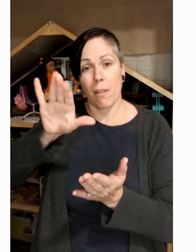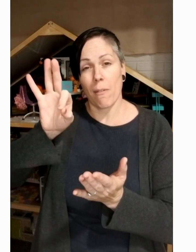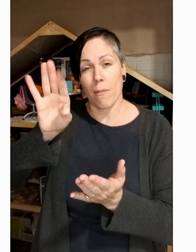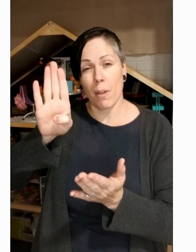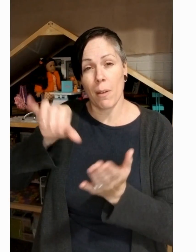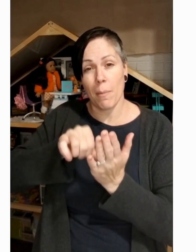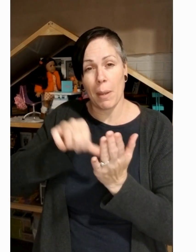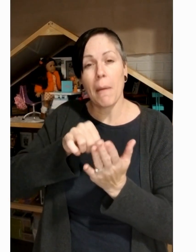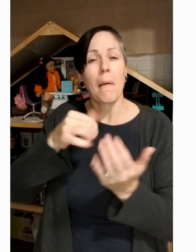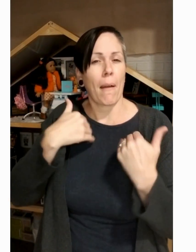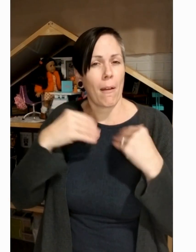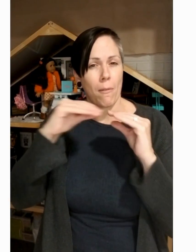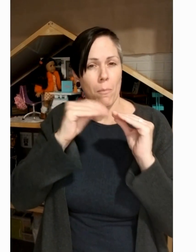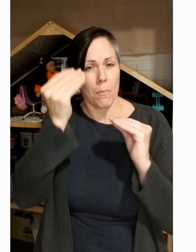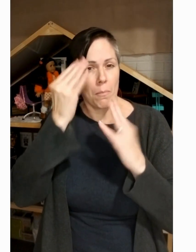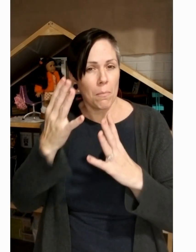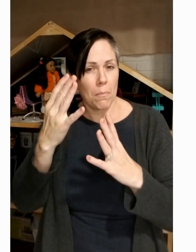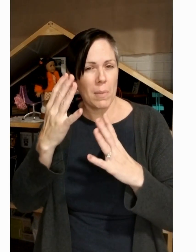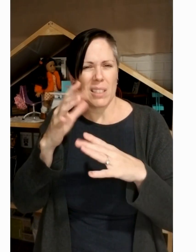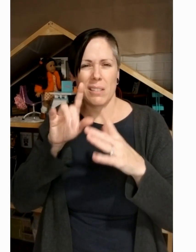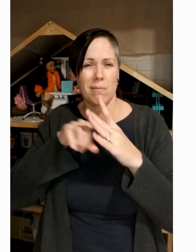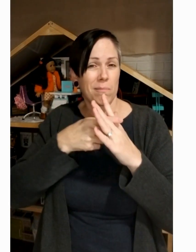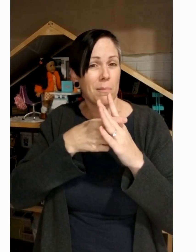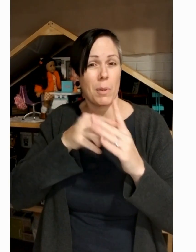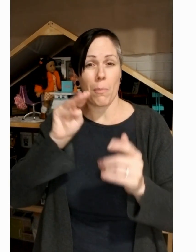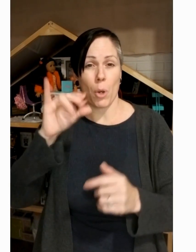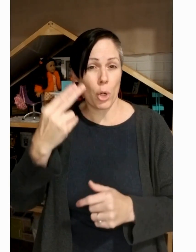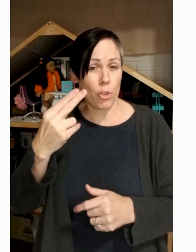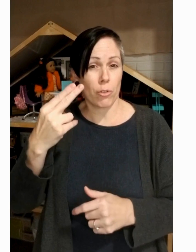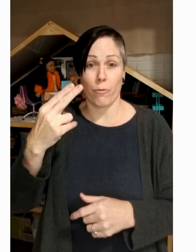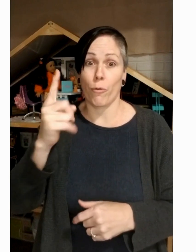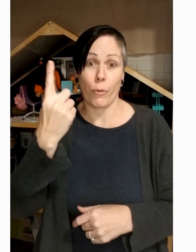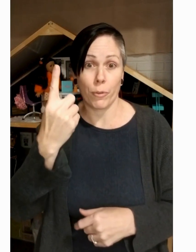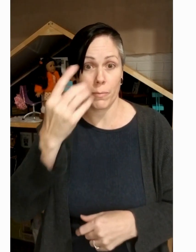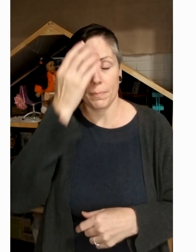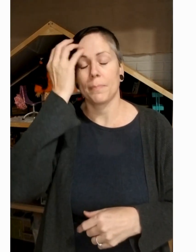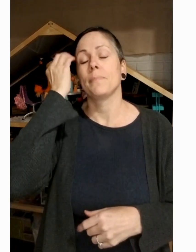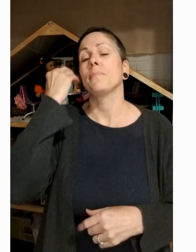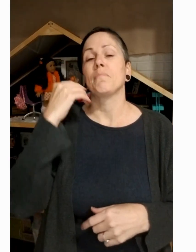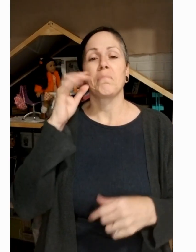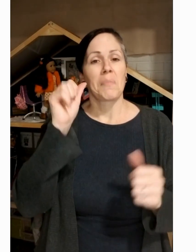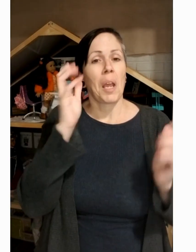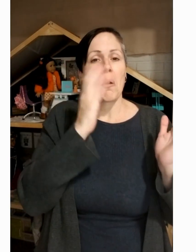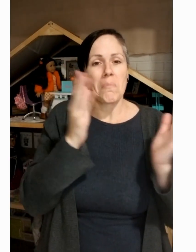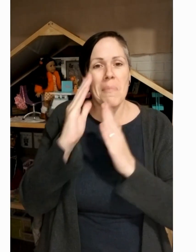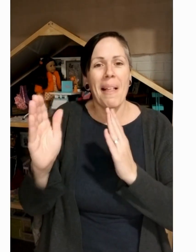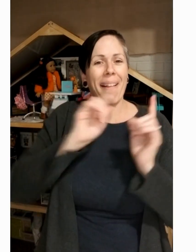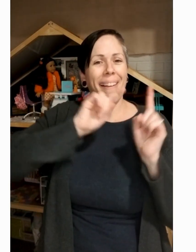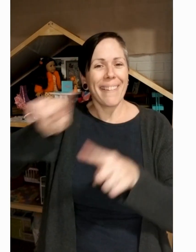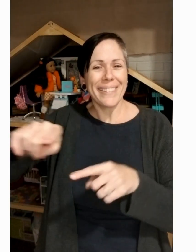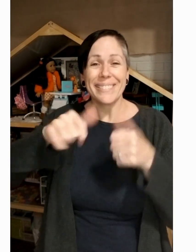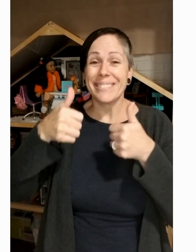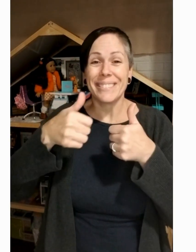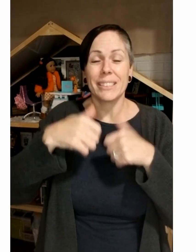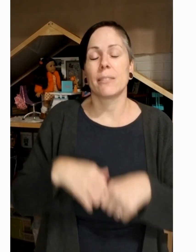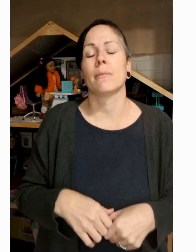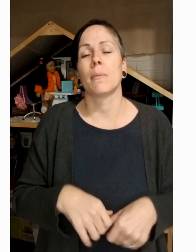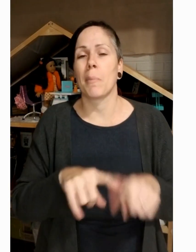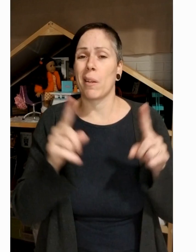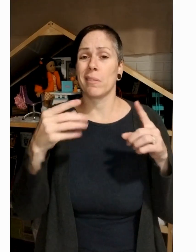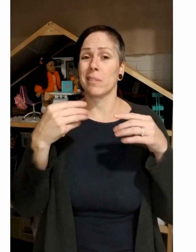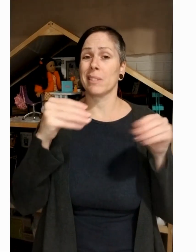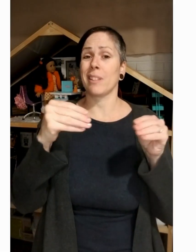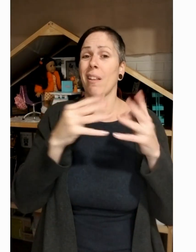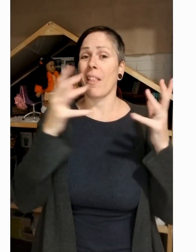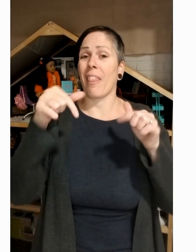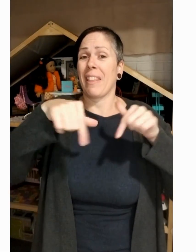information about it, but it is in early March and you can start making plans to go there. So anyway, no, we did not sell very much,